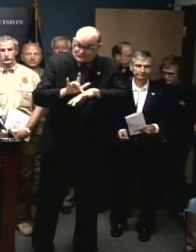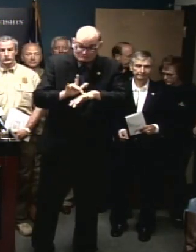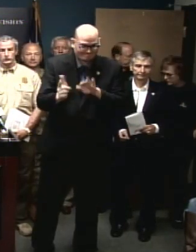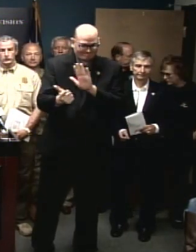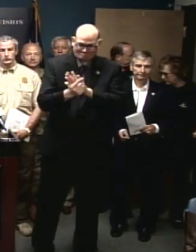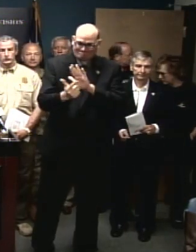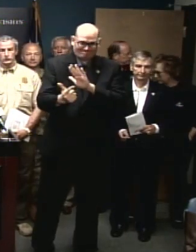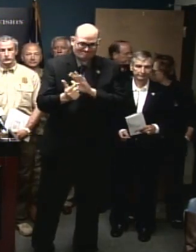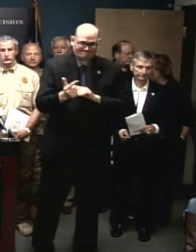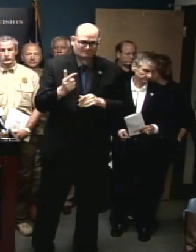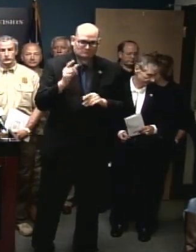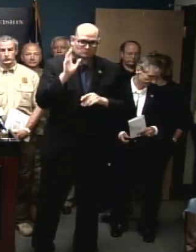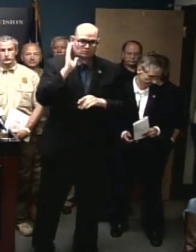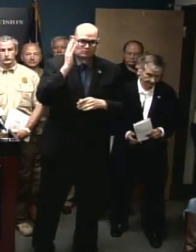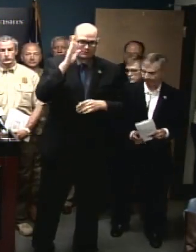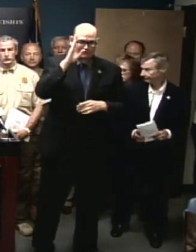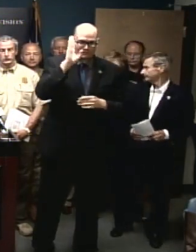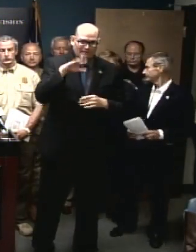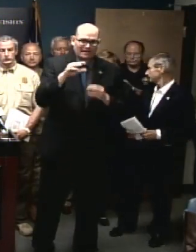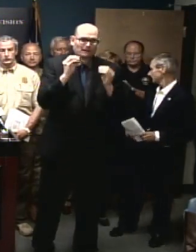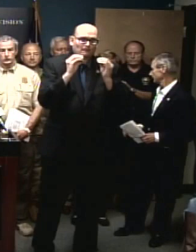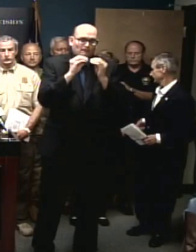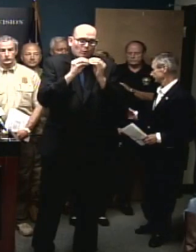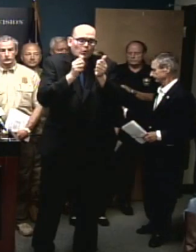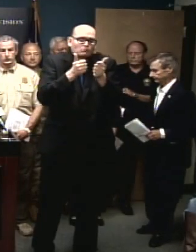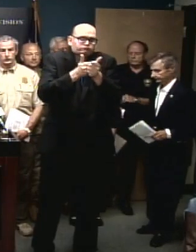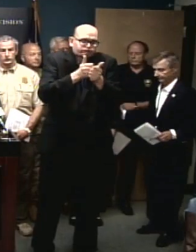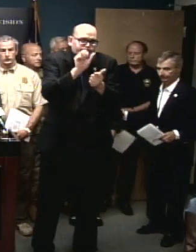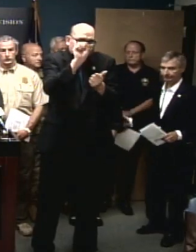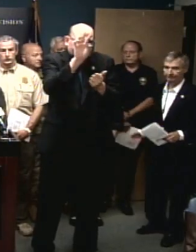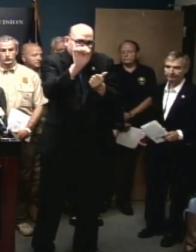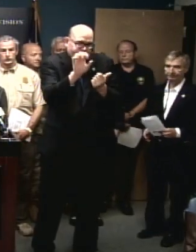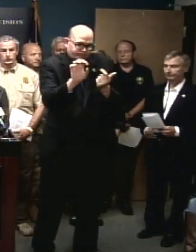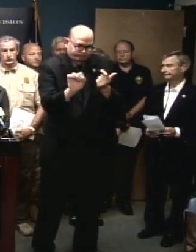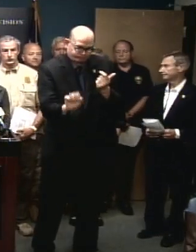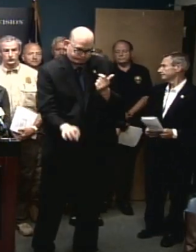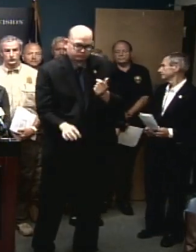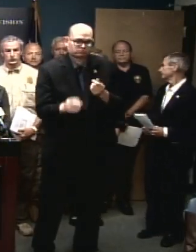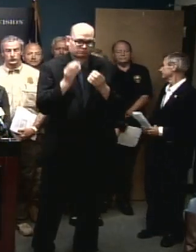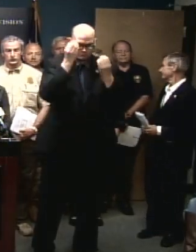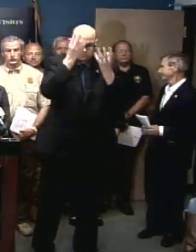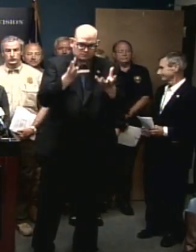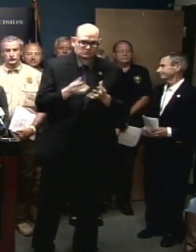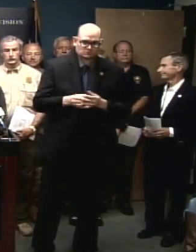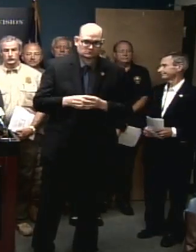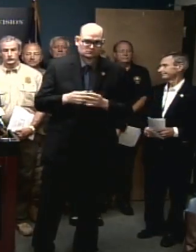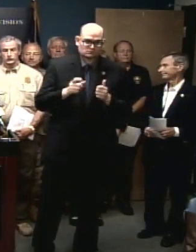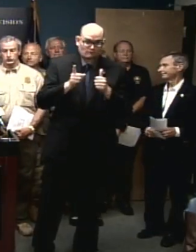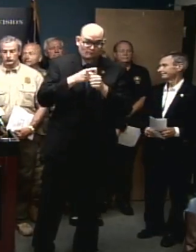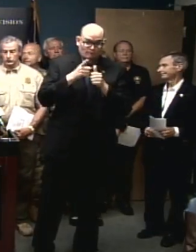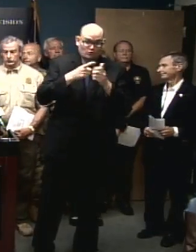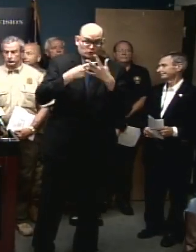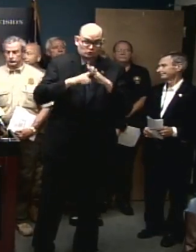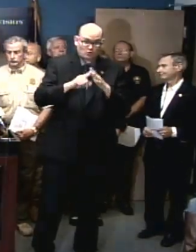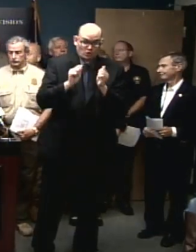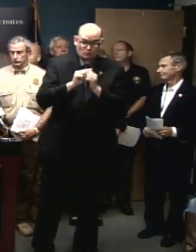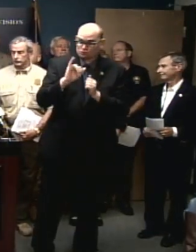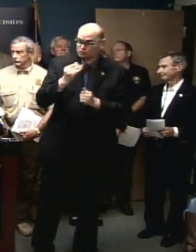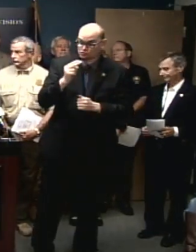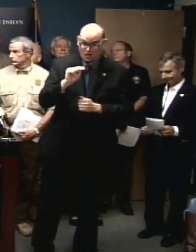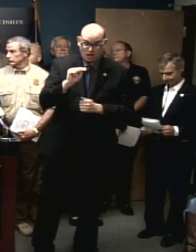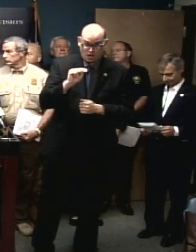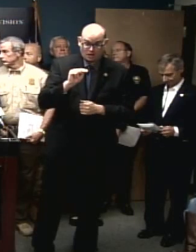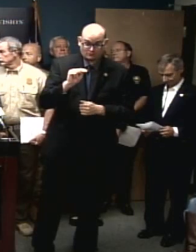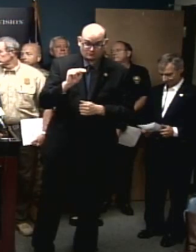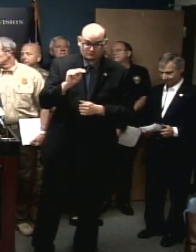bit more updated information today. But I do want to start with John Quagliarello and let him,